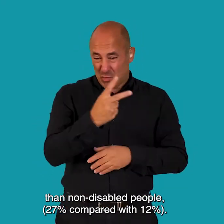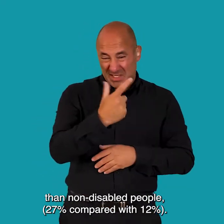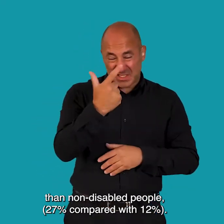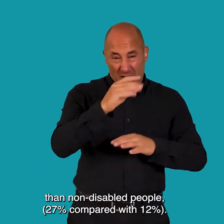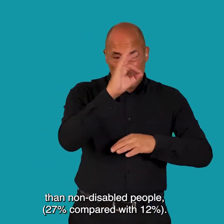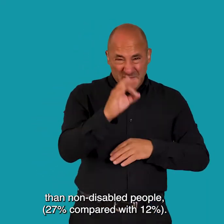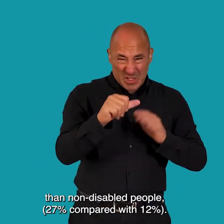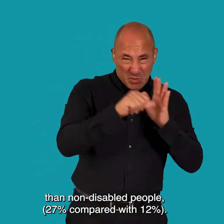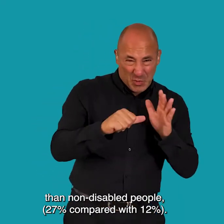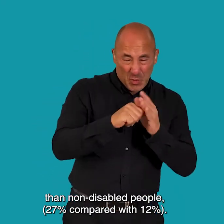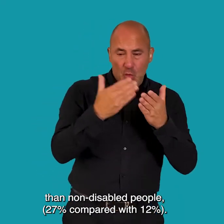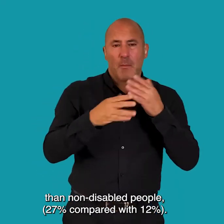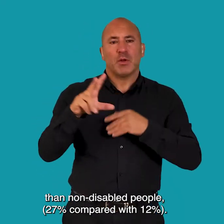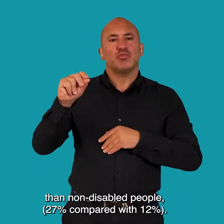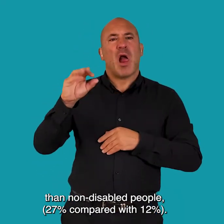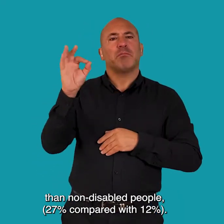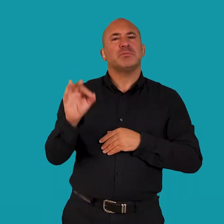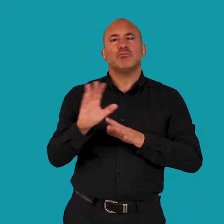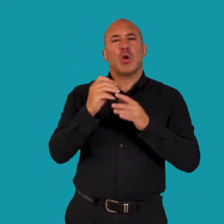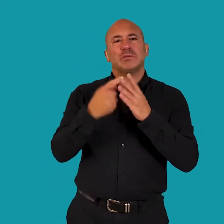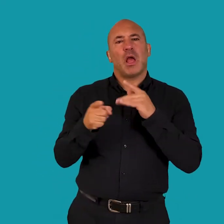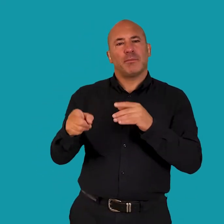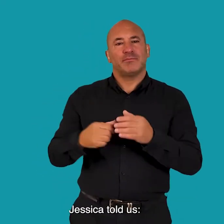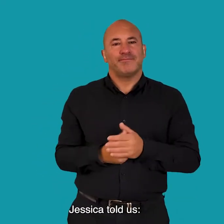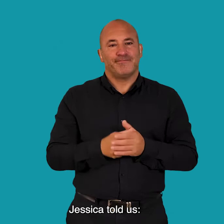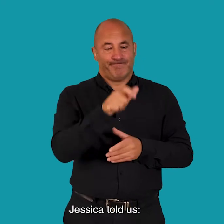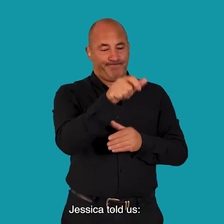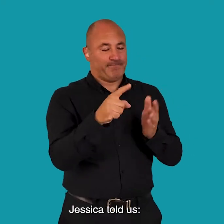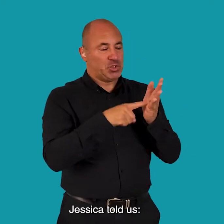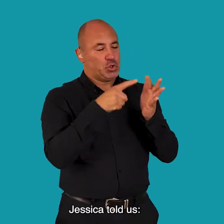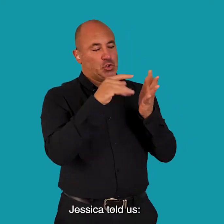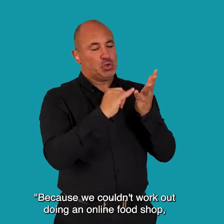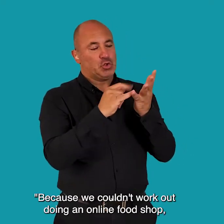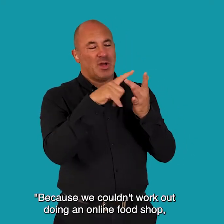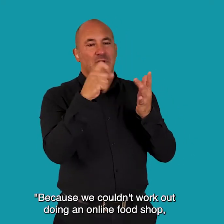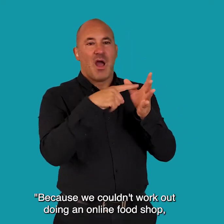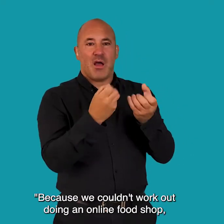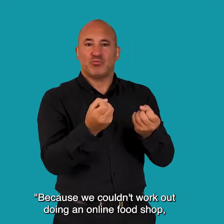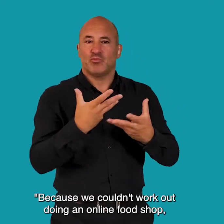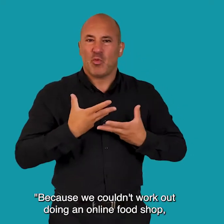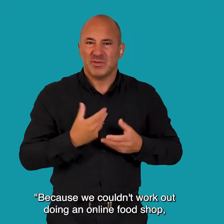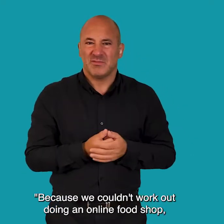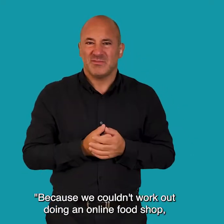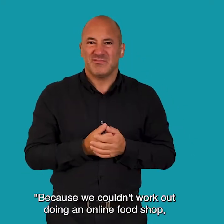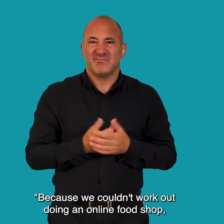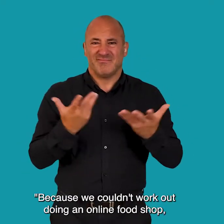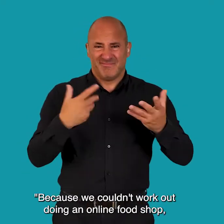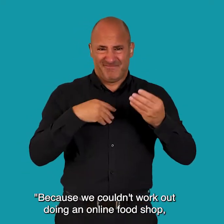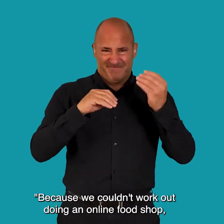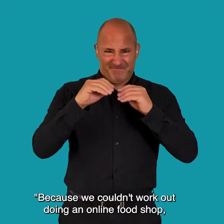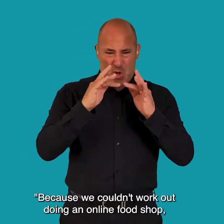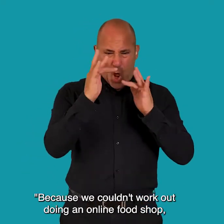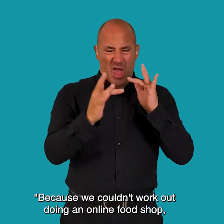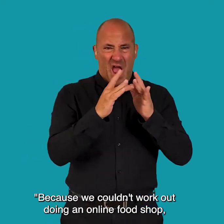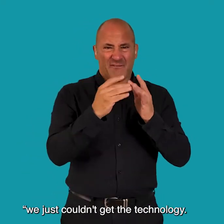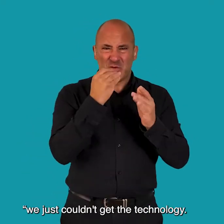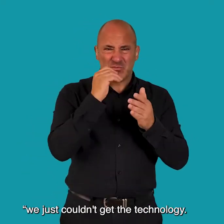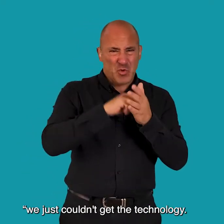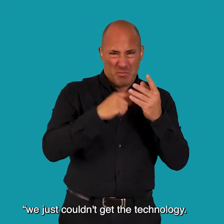27% compared with 12%. Jessica told us, "Because we couldn't work out doing an online food shop, we just couldn't